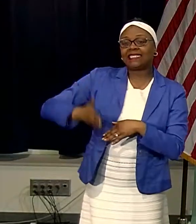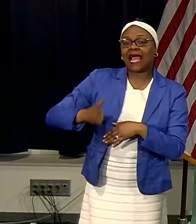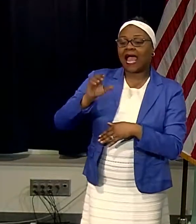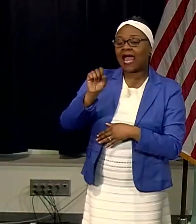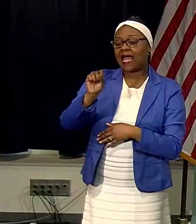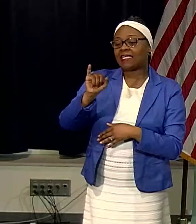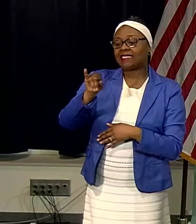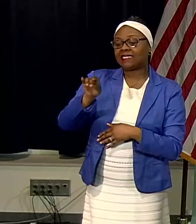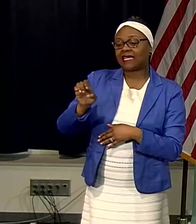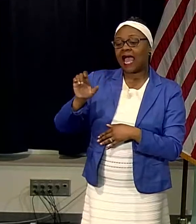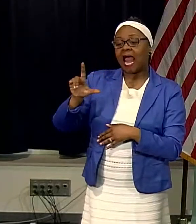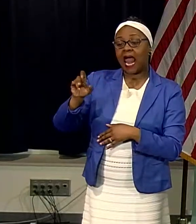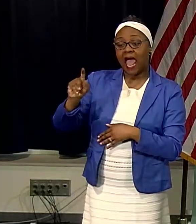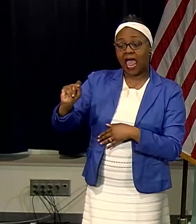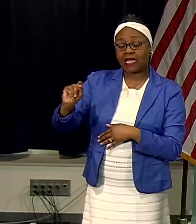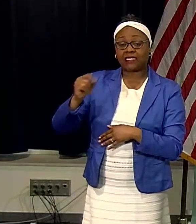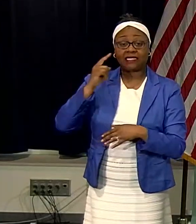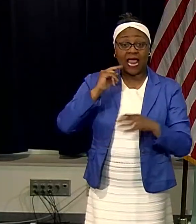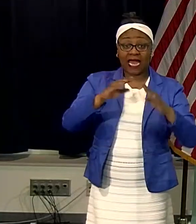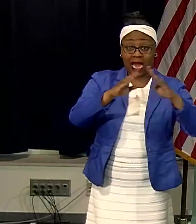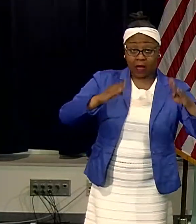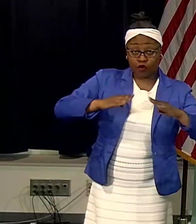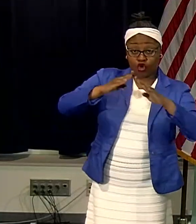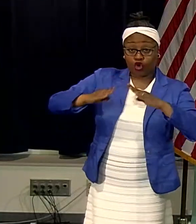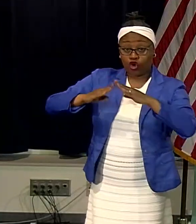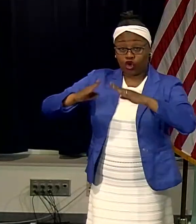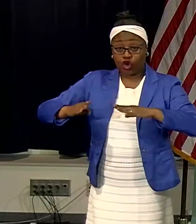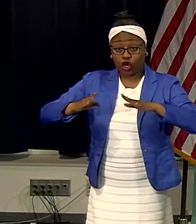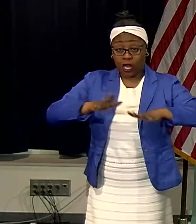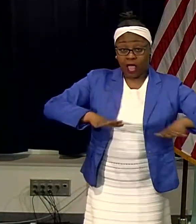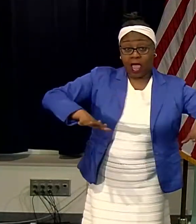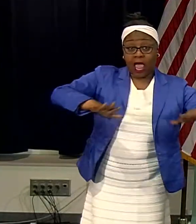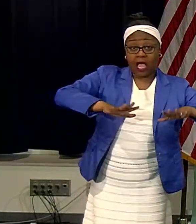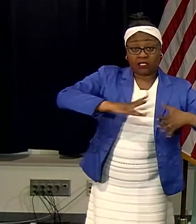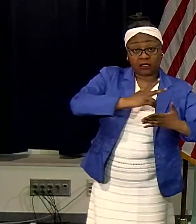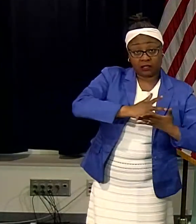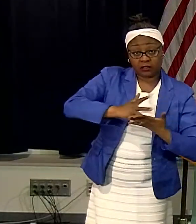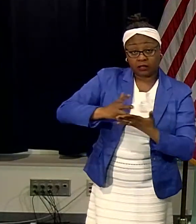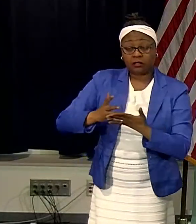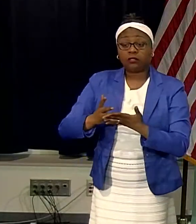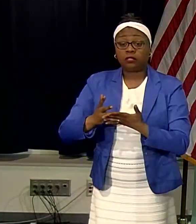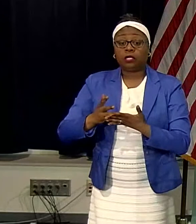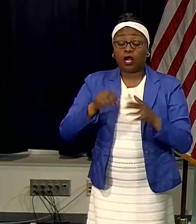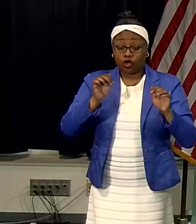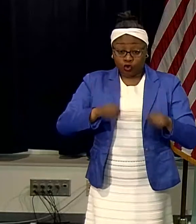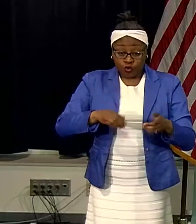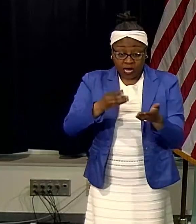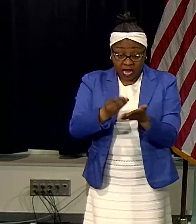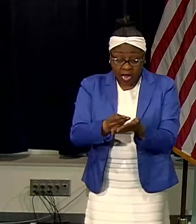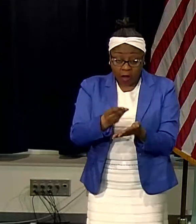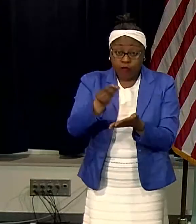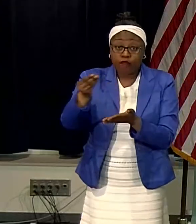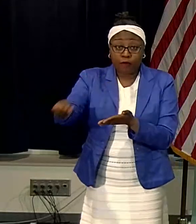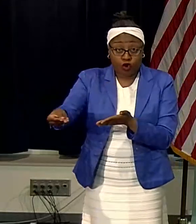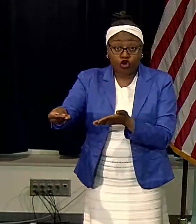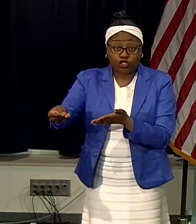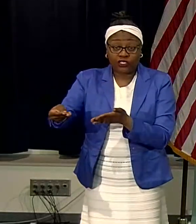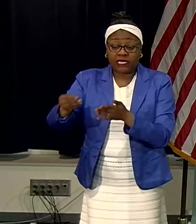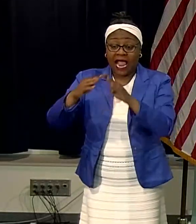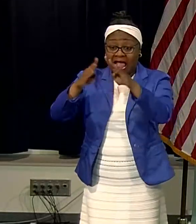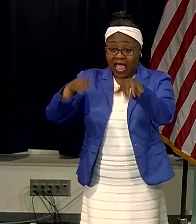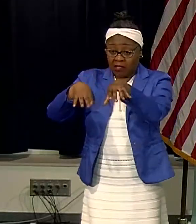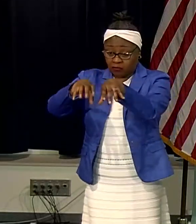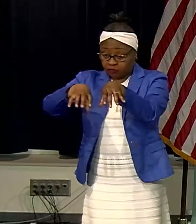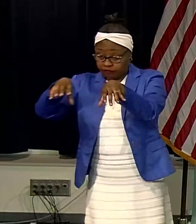lots. With side lots, this is a program that allows residents to purchase vacant land that is directly adjacent to their